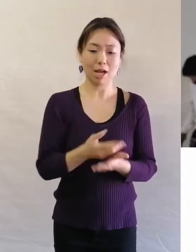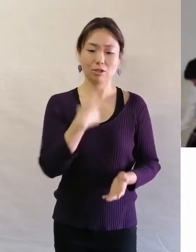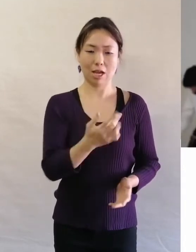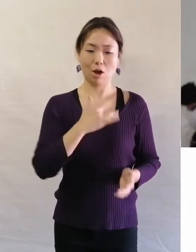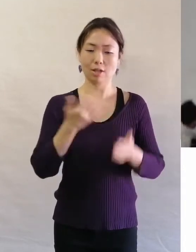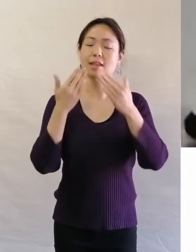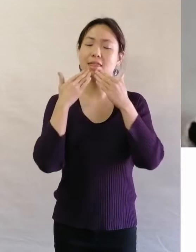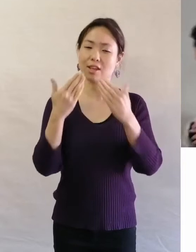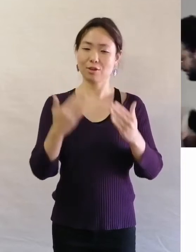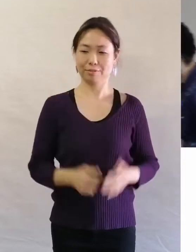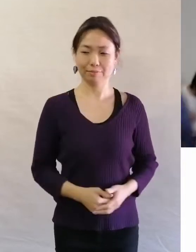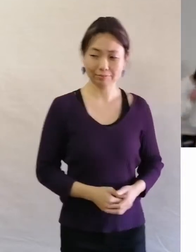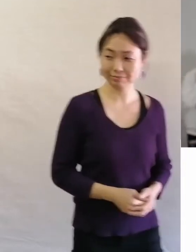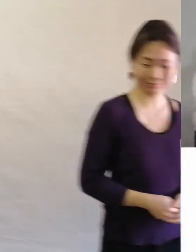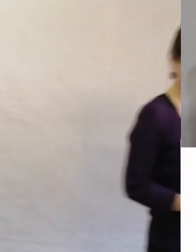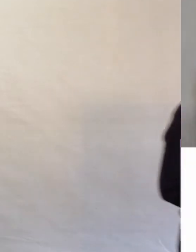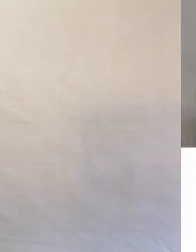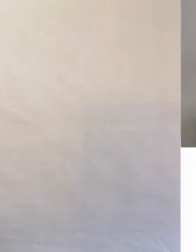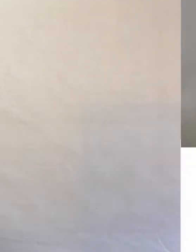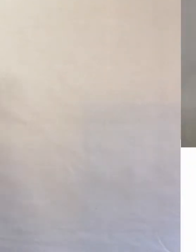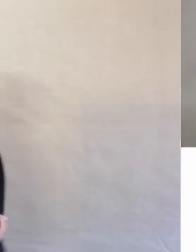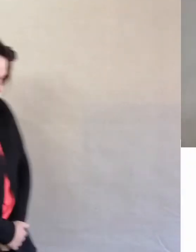hearts. Thank you.